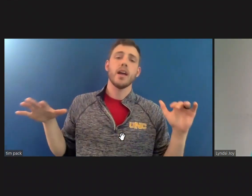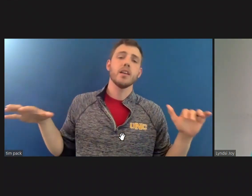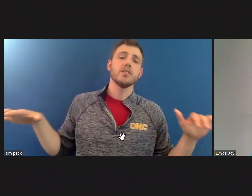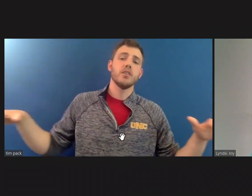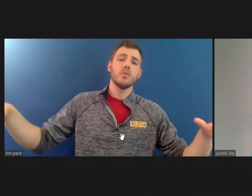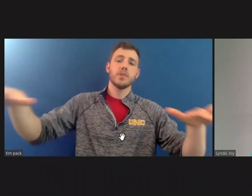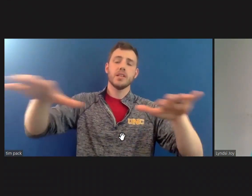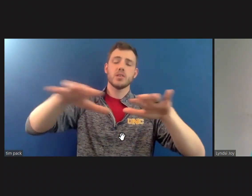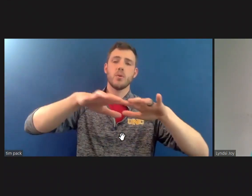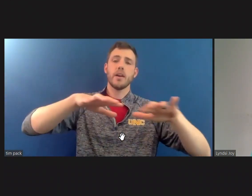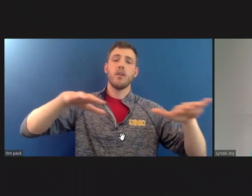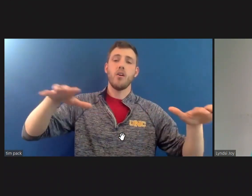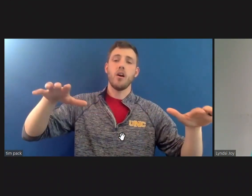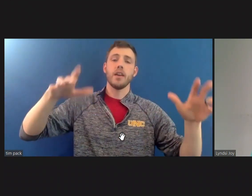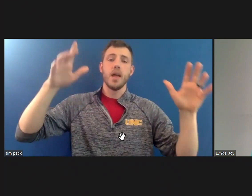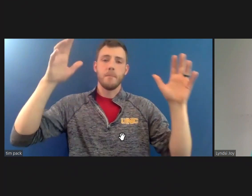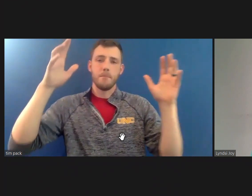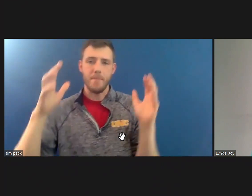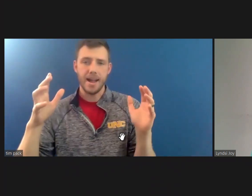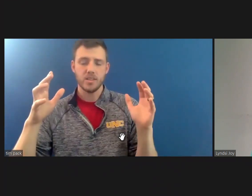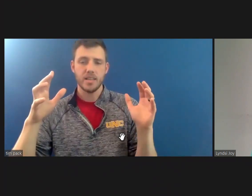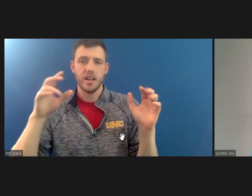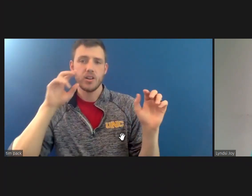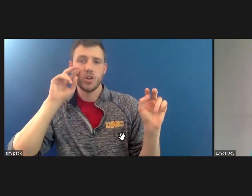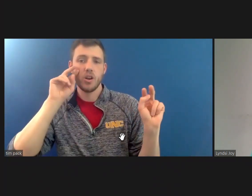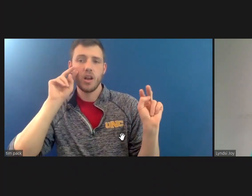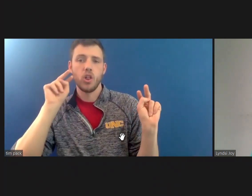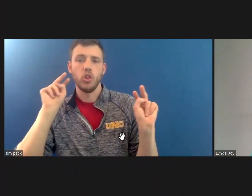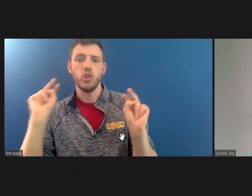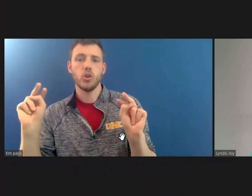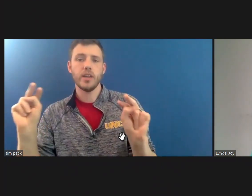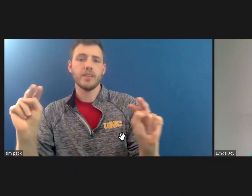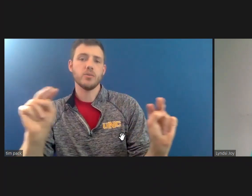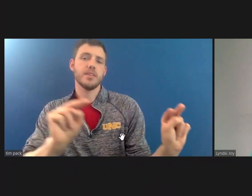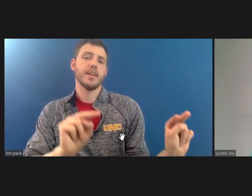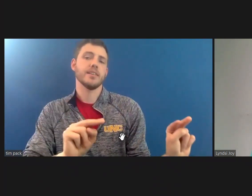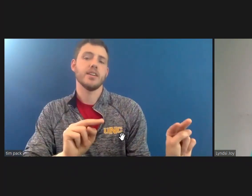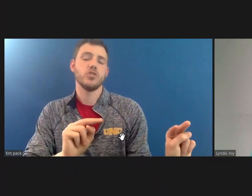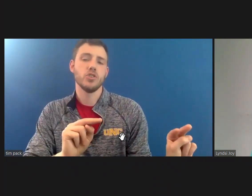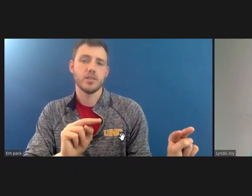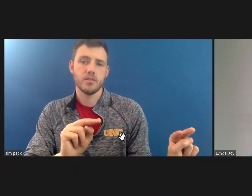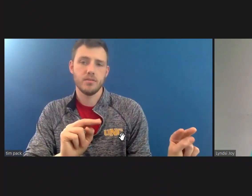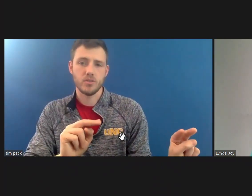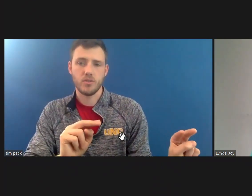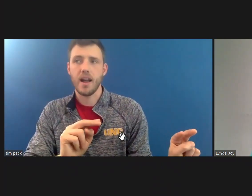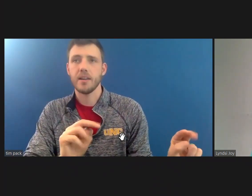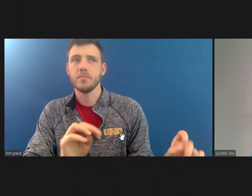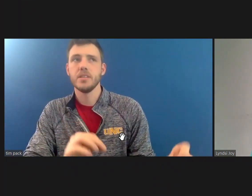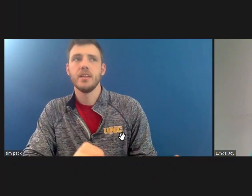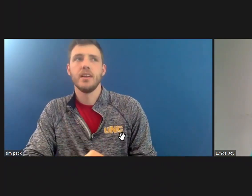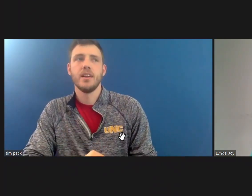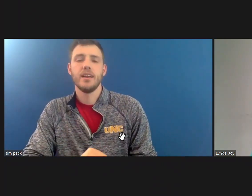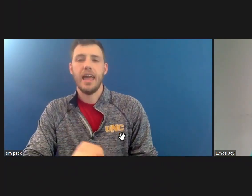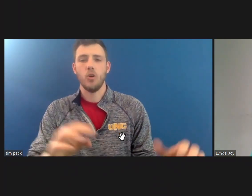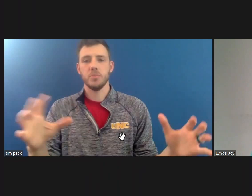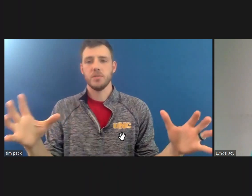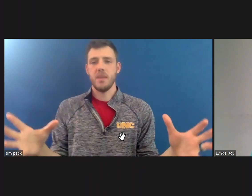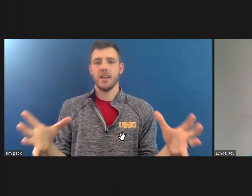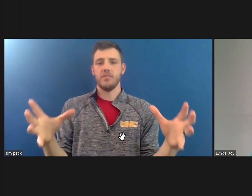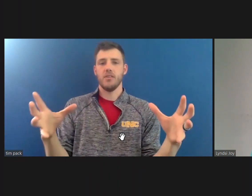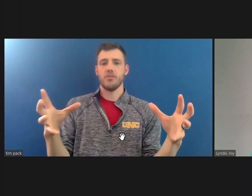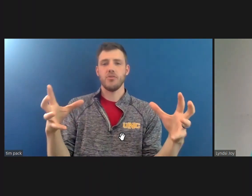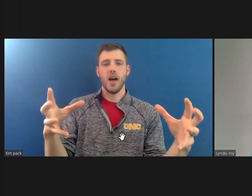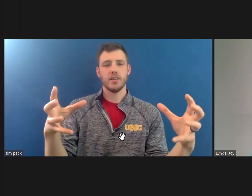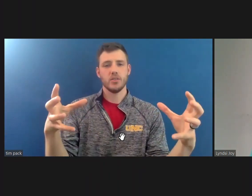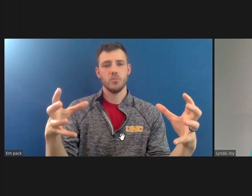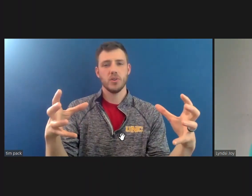break away, tell you everything that's going on, back to the character, looking at those things I just described. Yeah. Helps